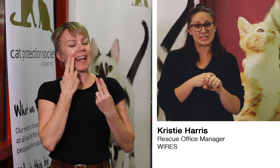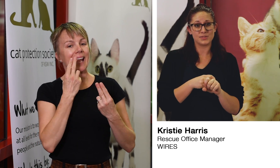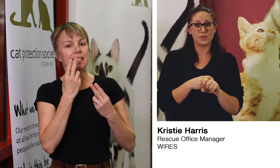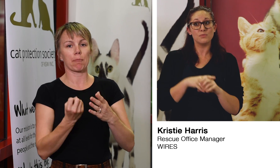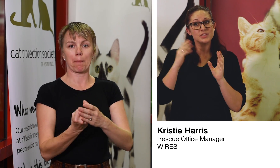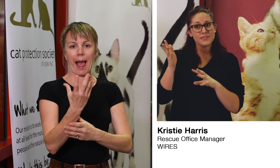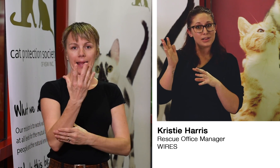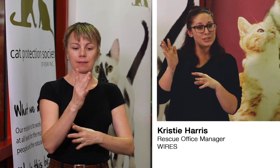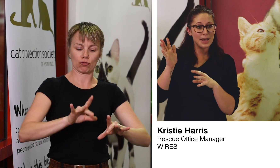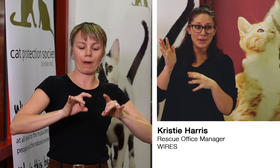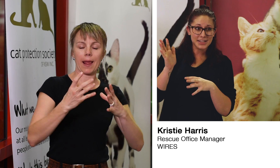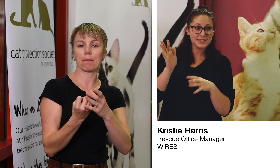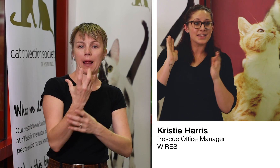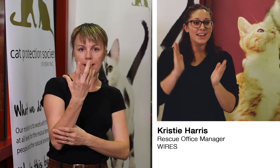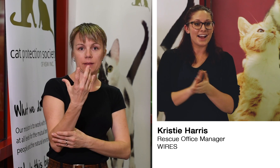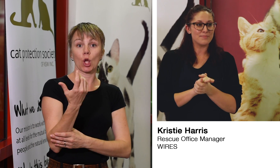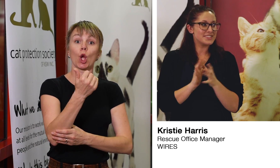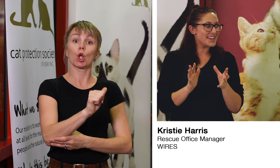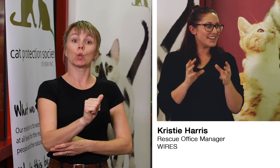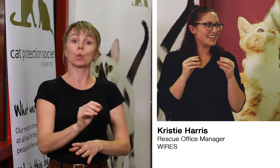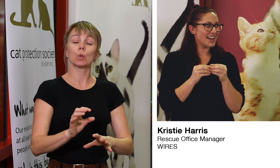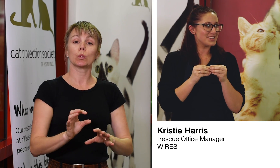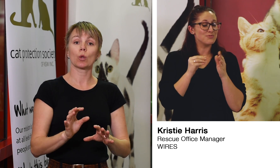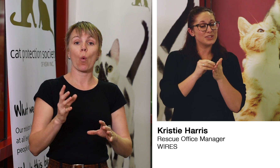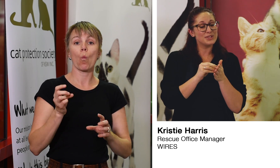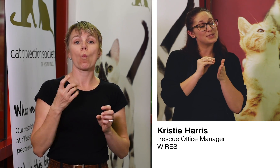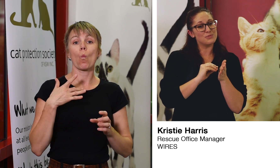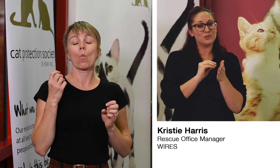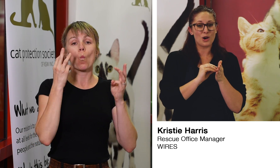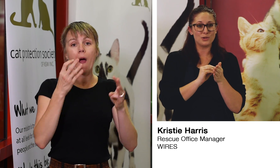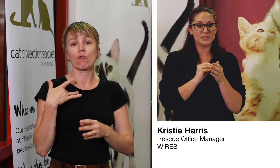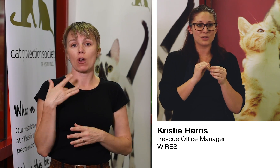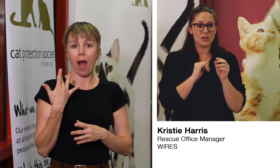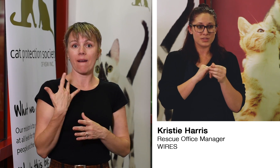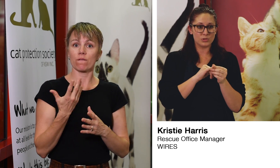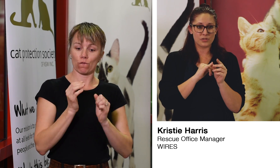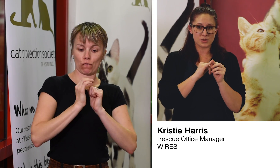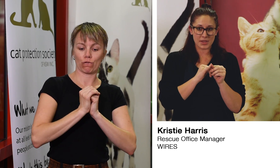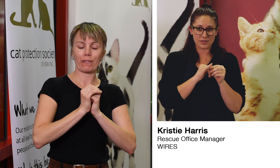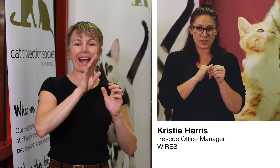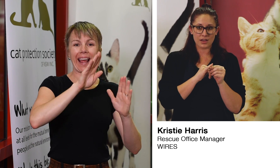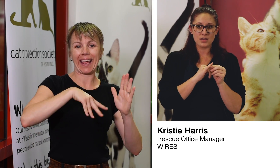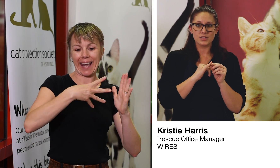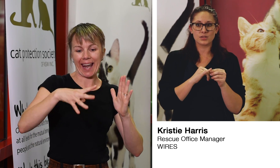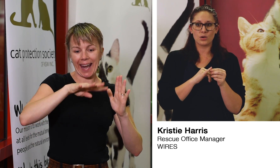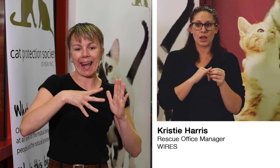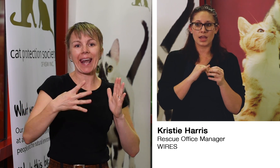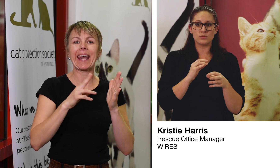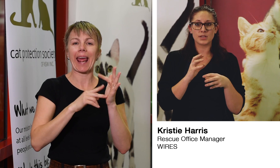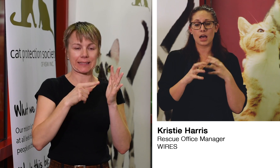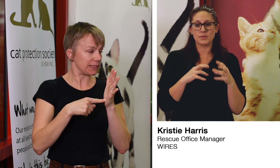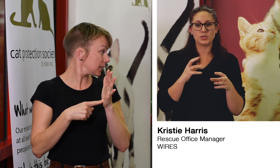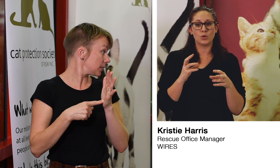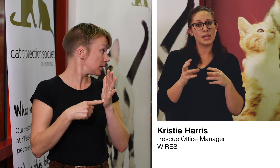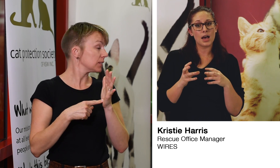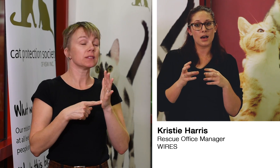wildlife-friendly netting, which is available at Bunnings. This netting has really, really small holes, so smaller than your pinky finger. So animals